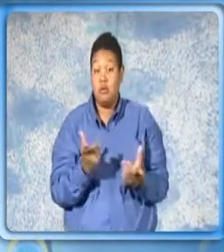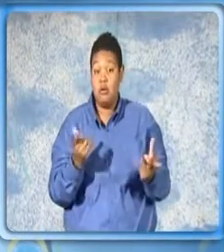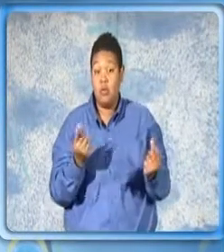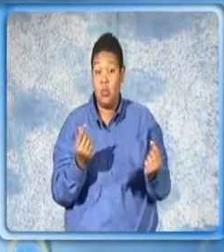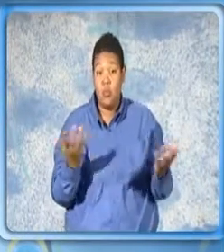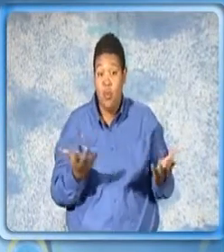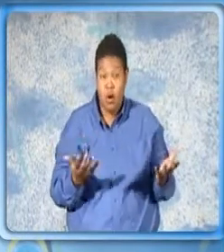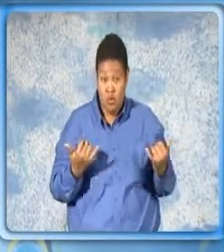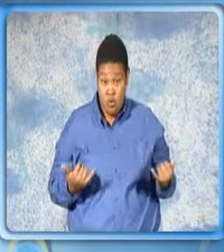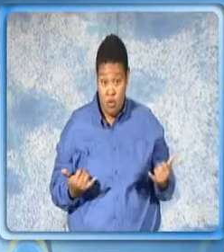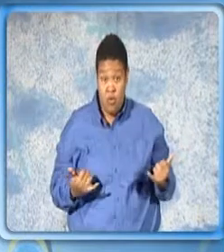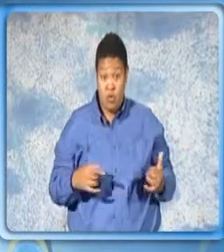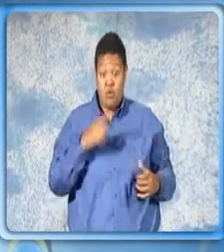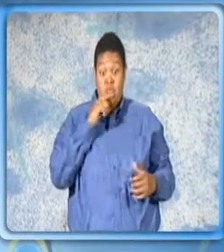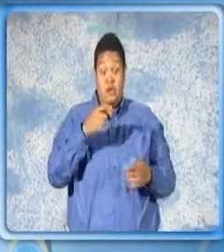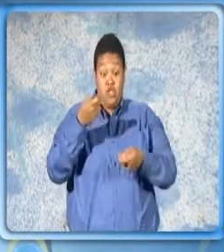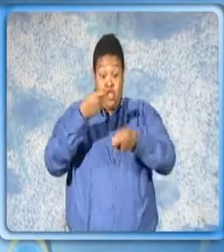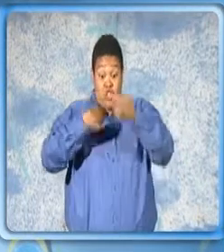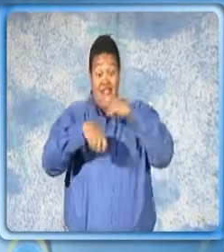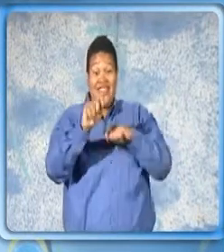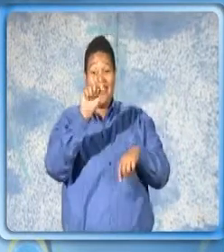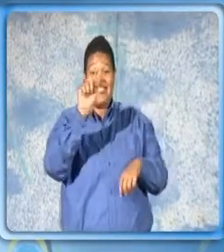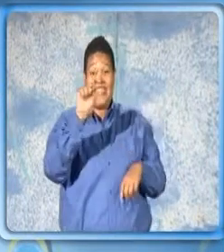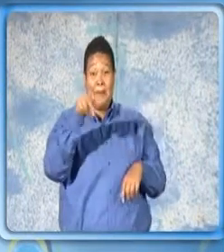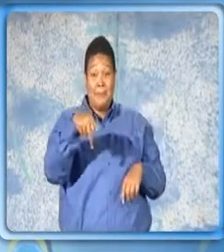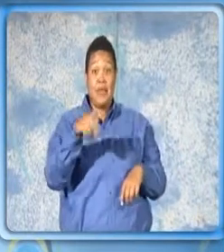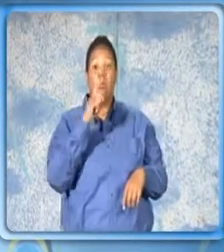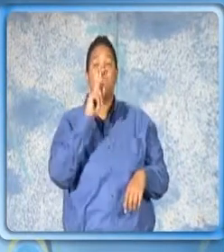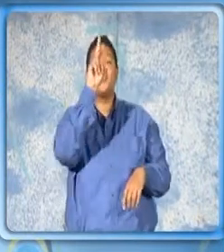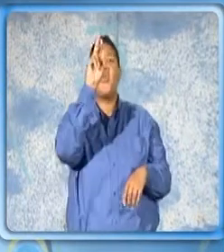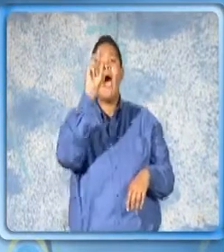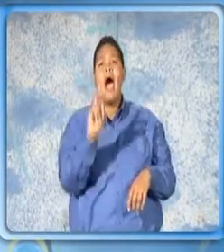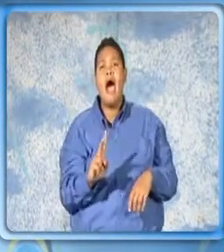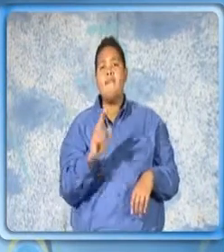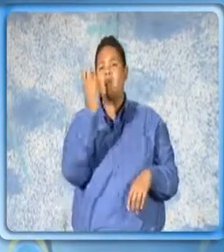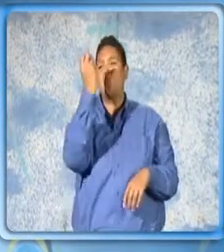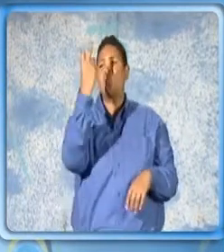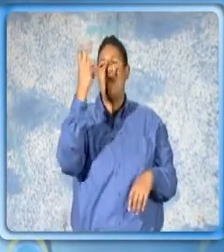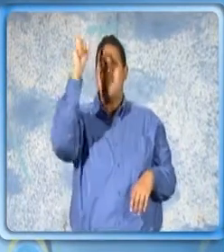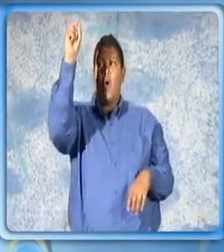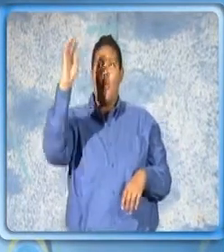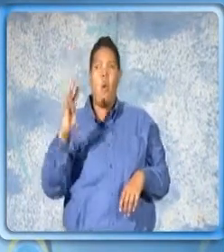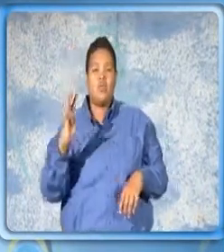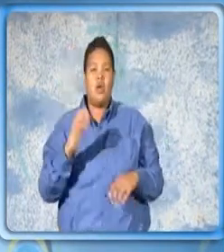the coordinates of the turning point are 2.5, 12.25.